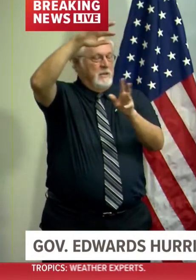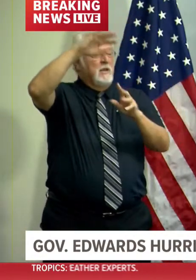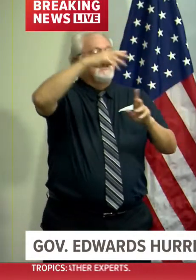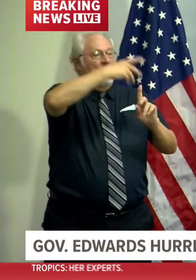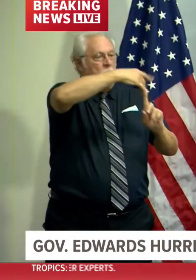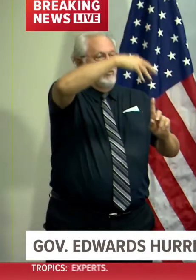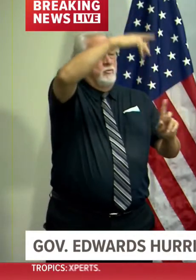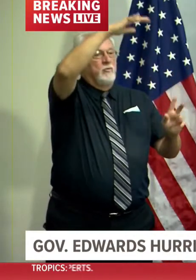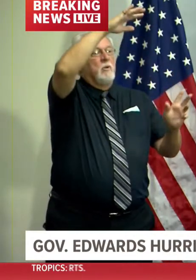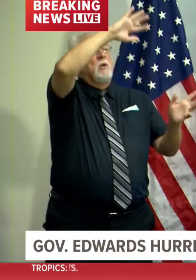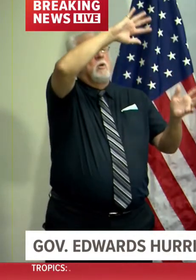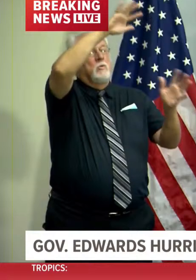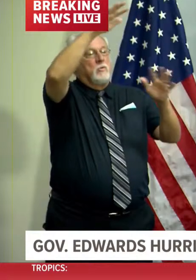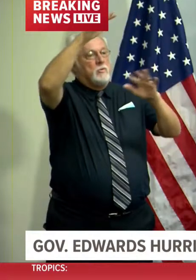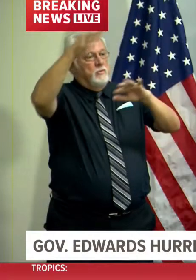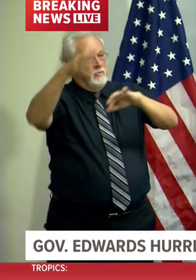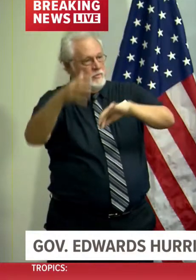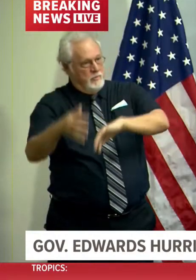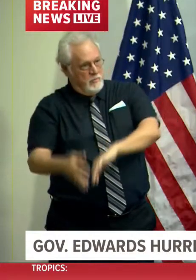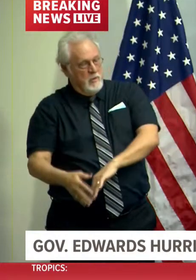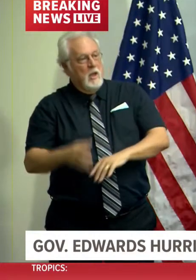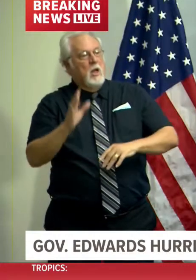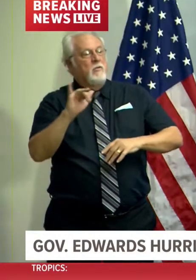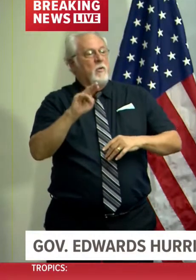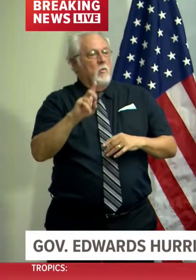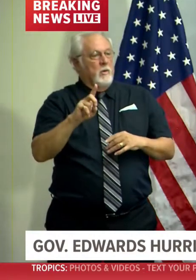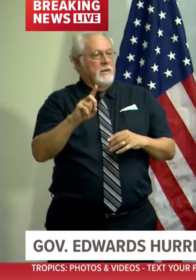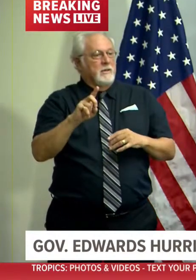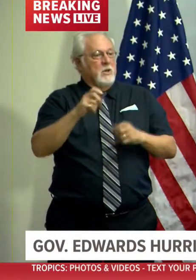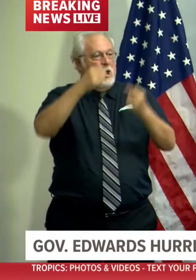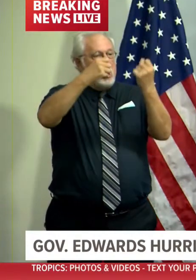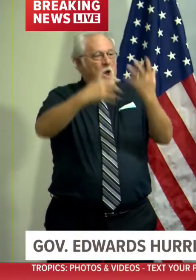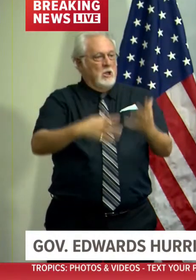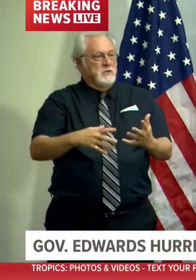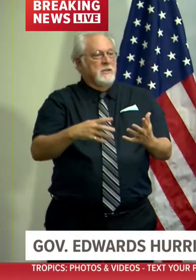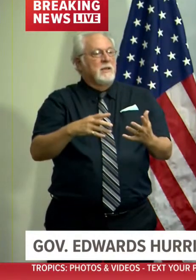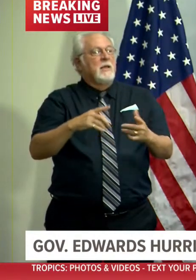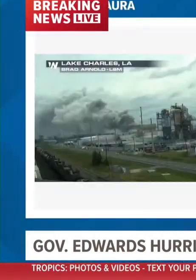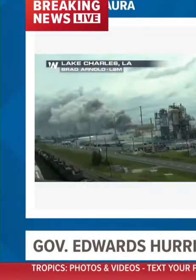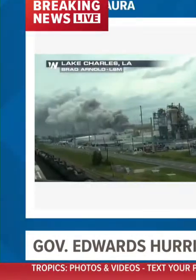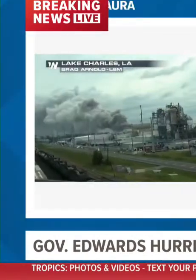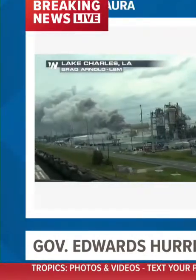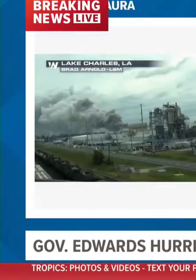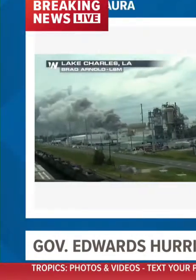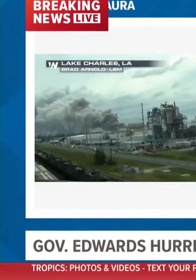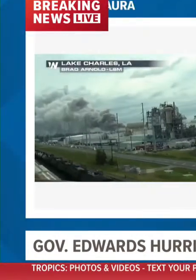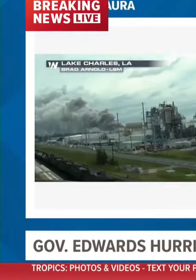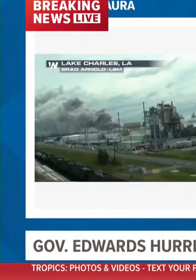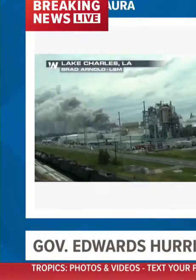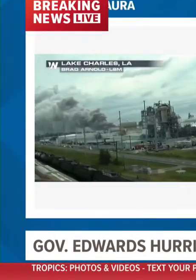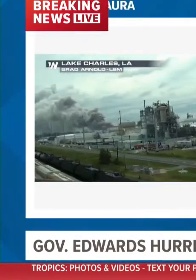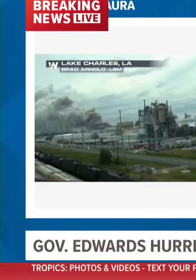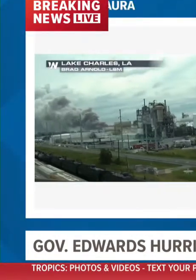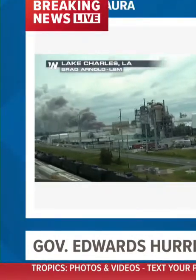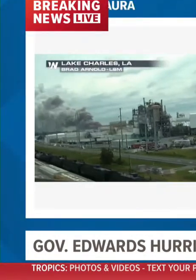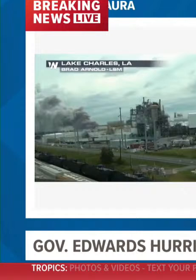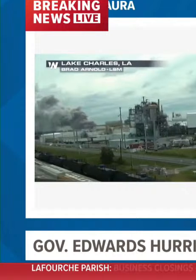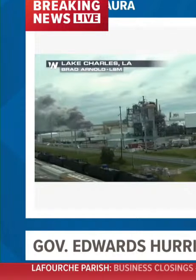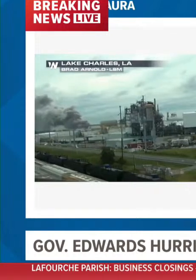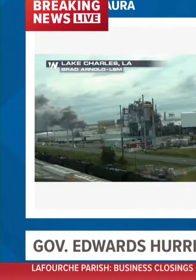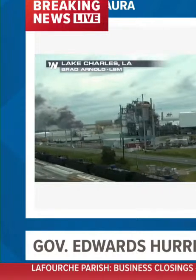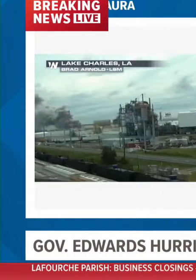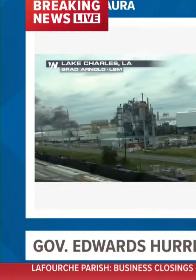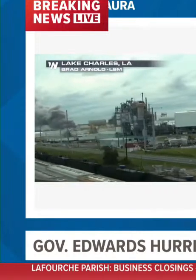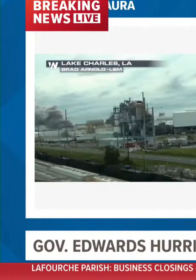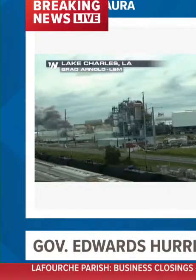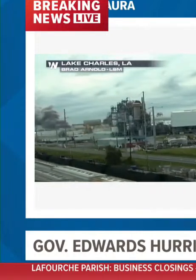up, it goes down. But the direction of the wind, the plume is causing the vapors to then suppress themselves in the lake, which then makes the chlorine